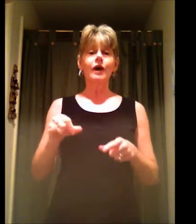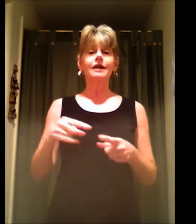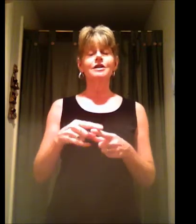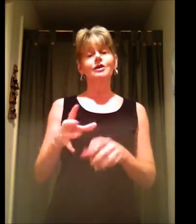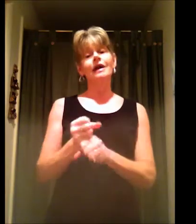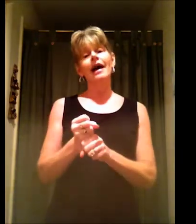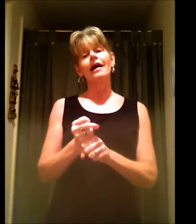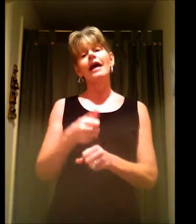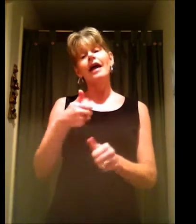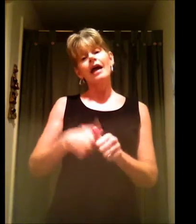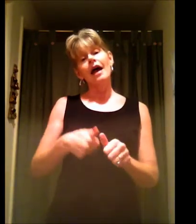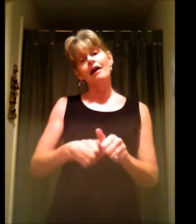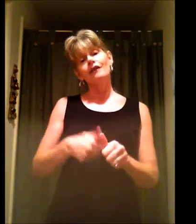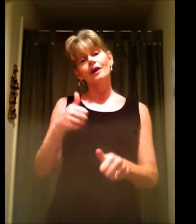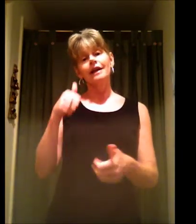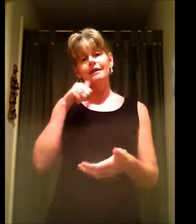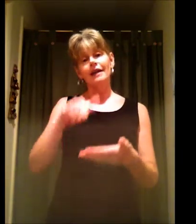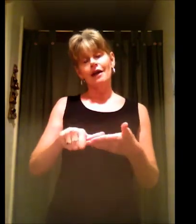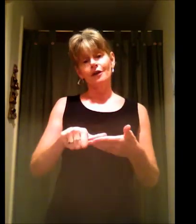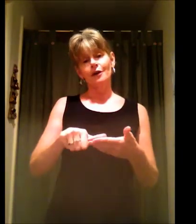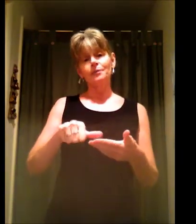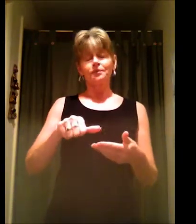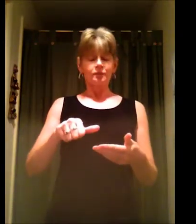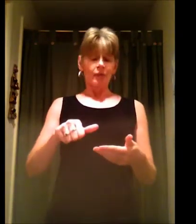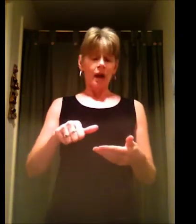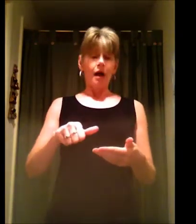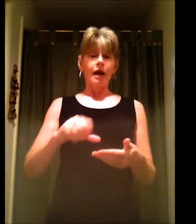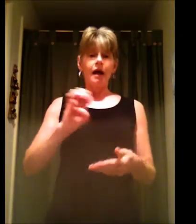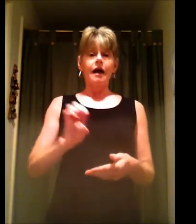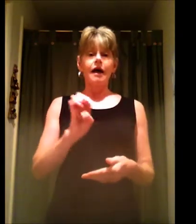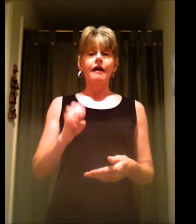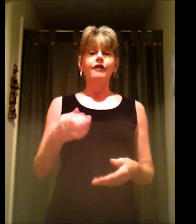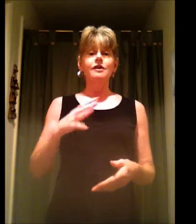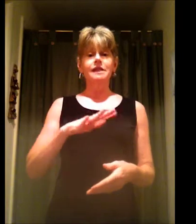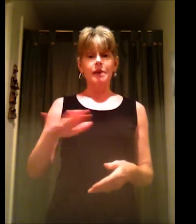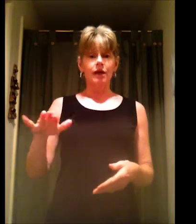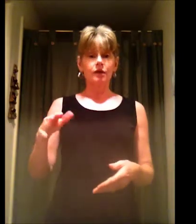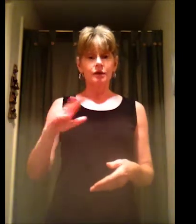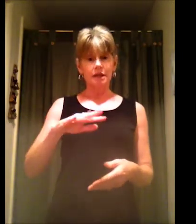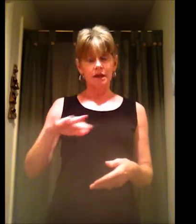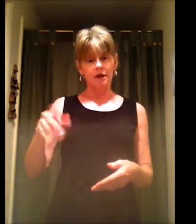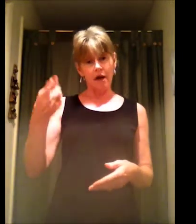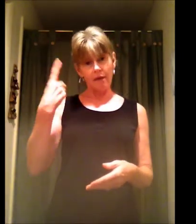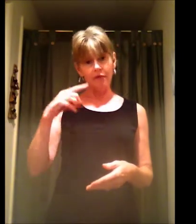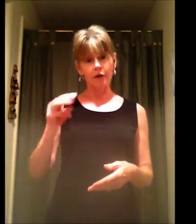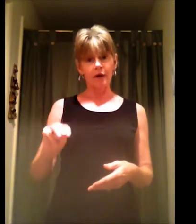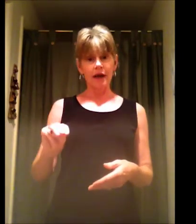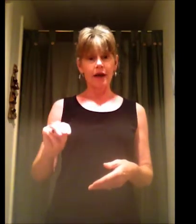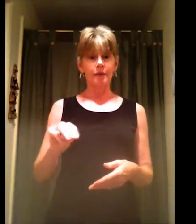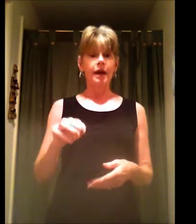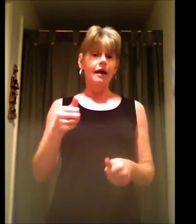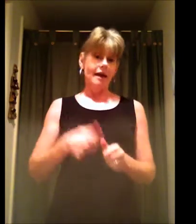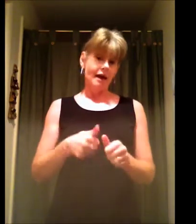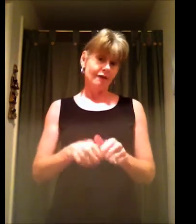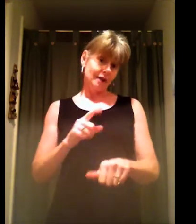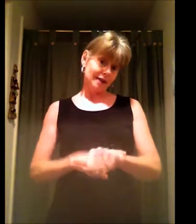going to get every letter ever spelled for them every